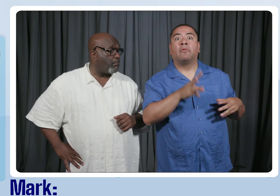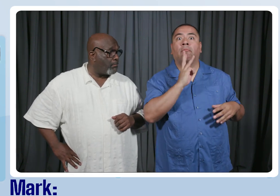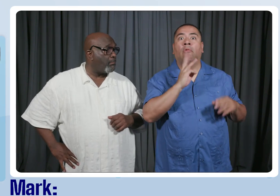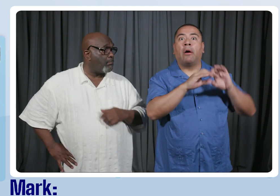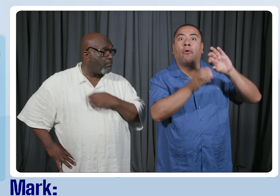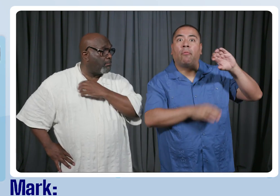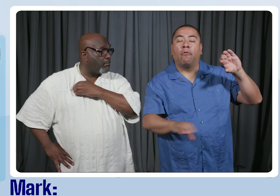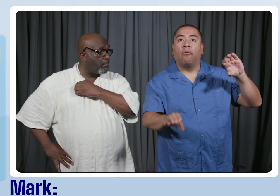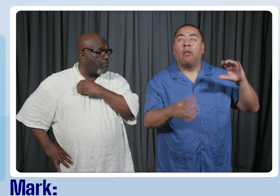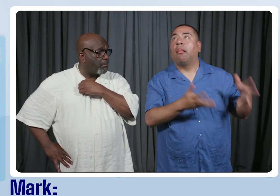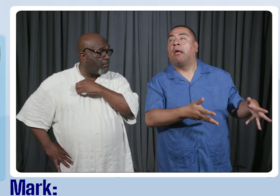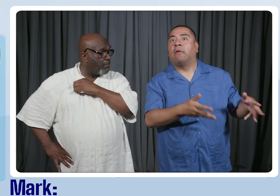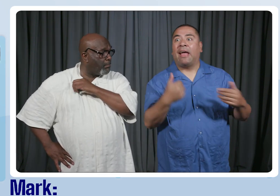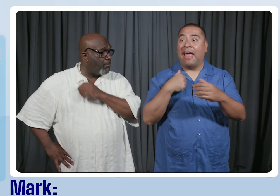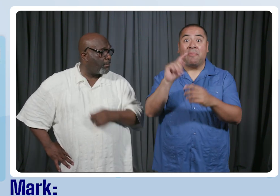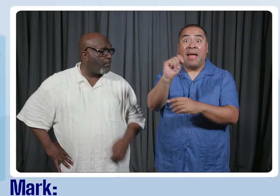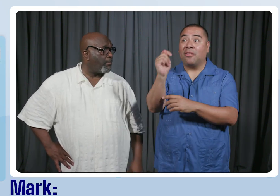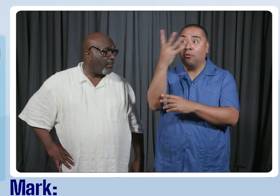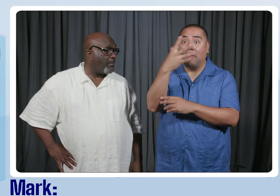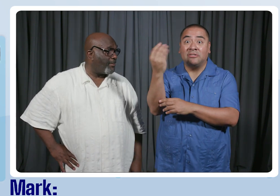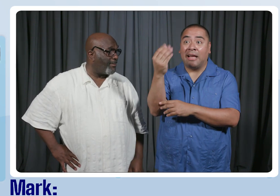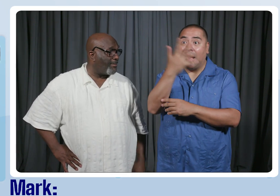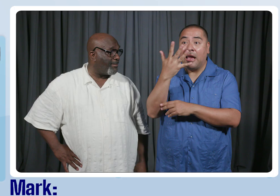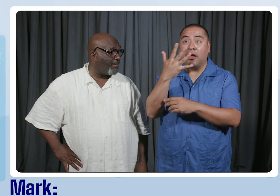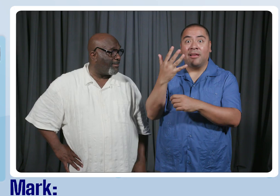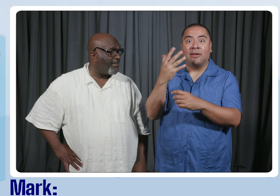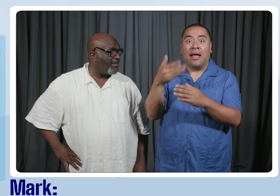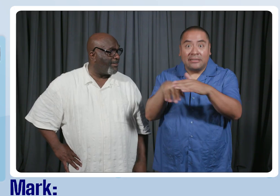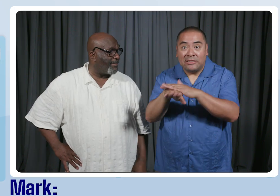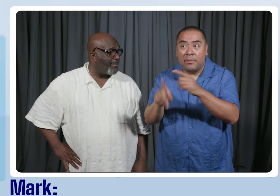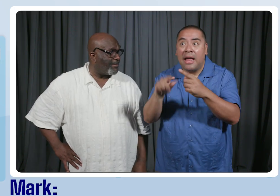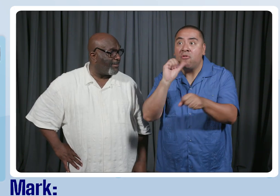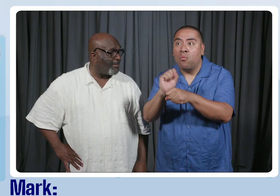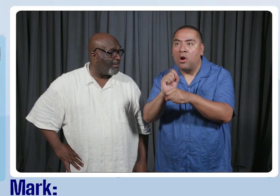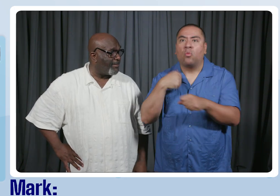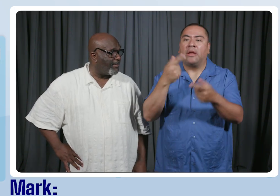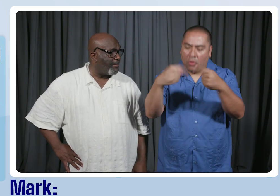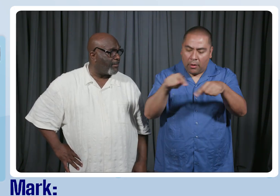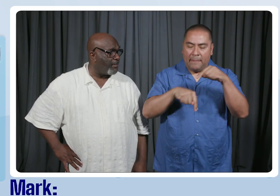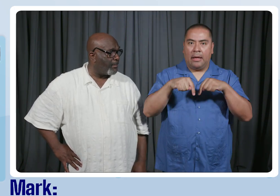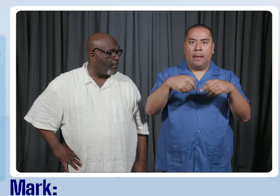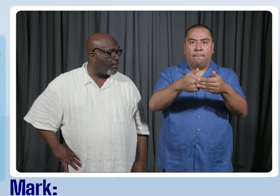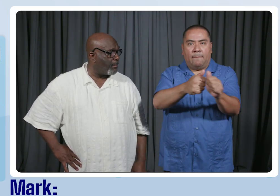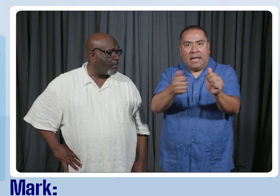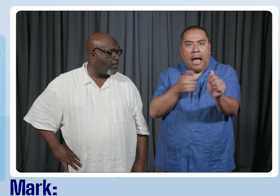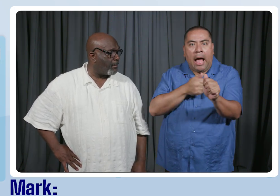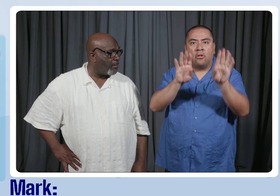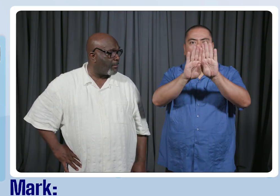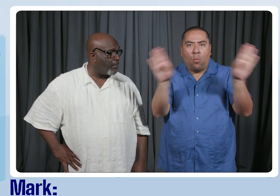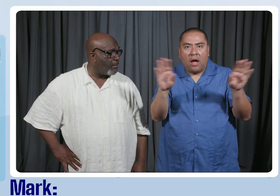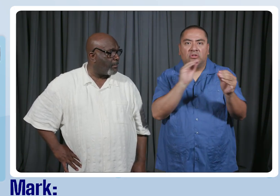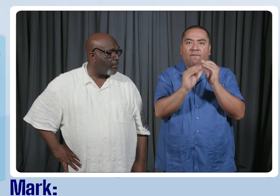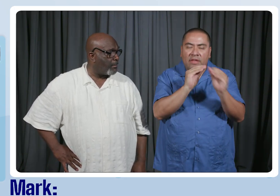of a sudden you got this brand new bathroom that's accessible that doesn't work because the plumbing behind the wall isn't working. Right. So we do all the dirty stuff, but we do